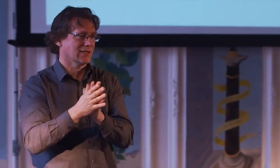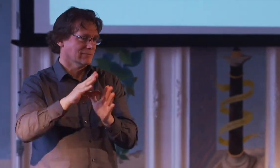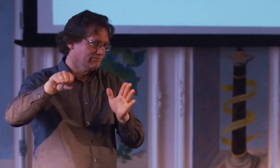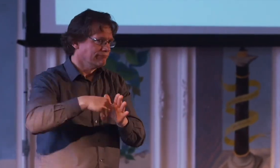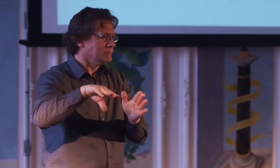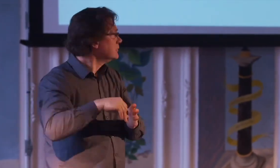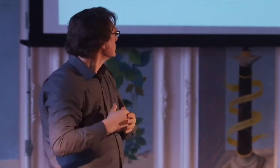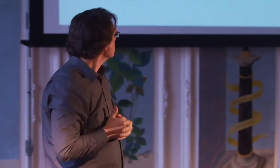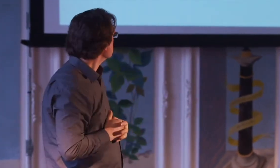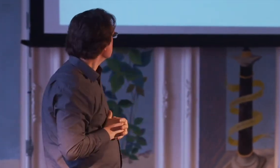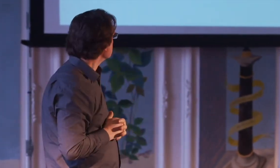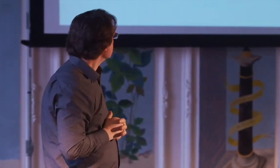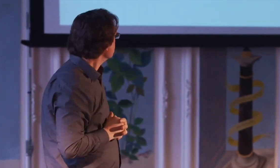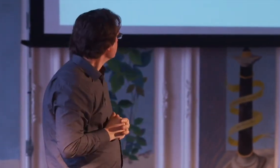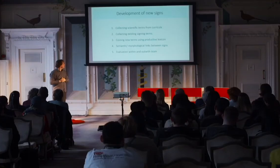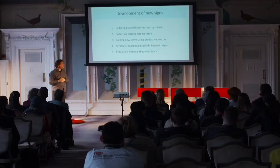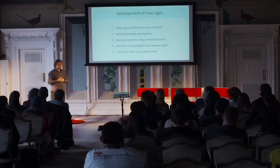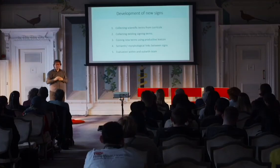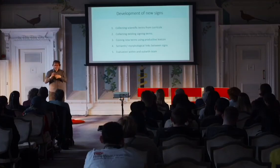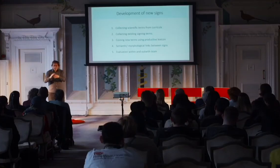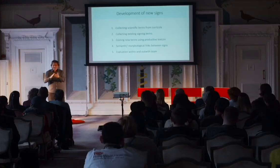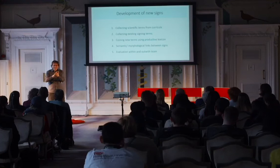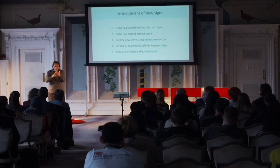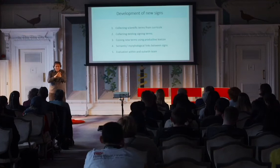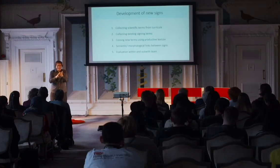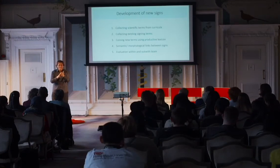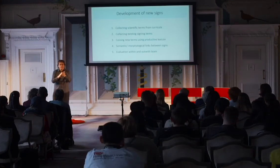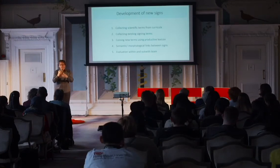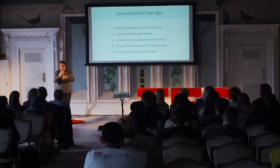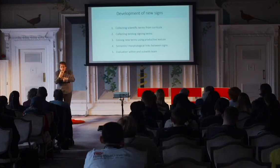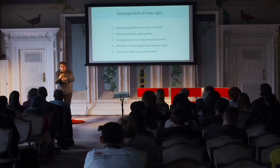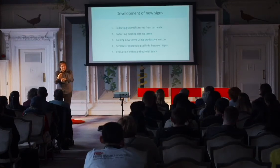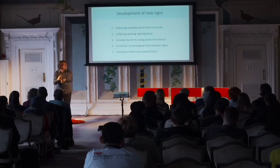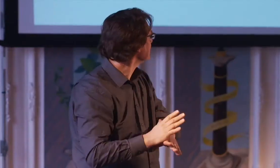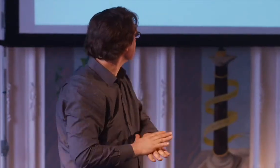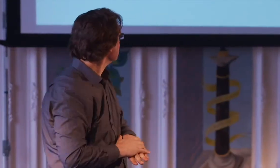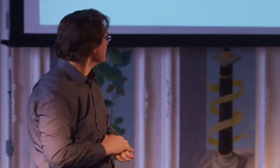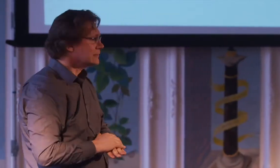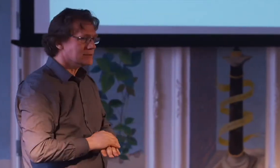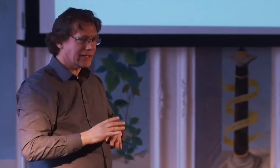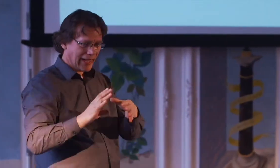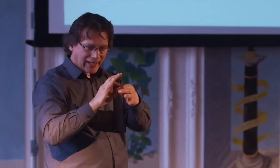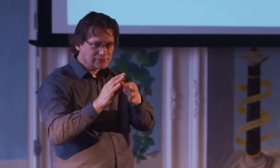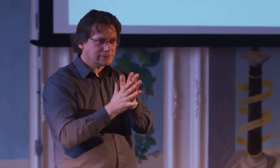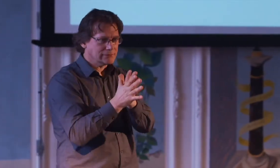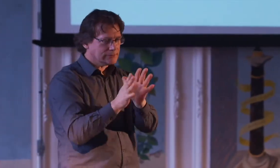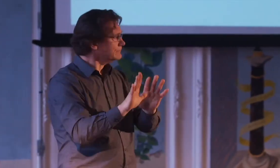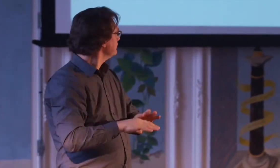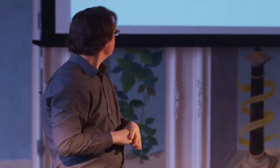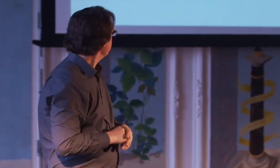no sign at all for the technical term, then we have to create a new one. And it's all the new signs have semantic